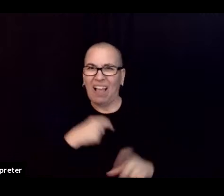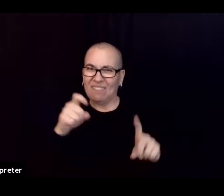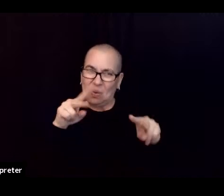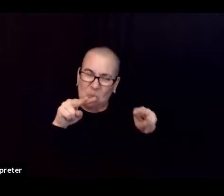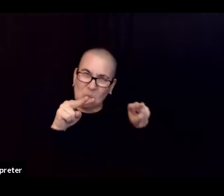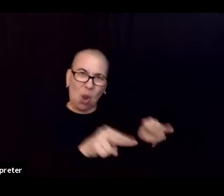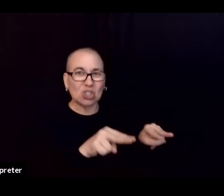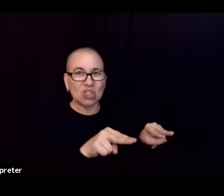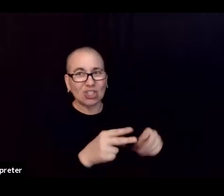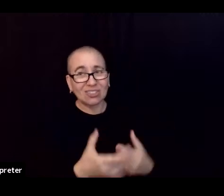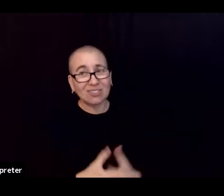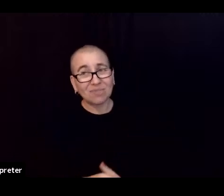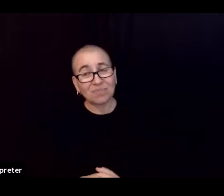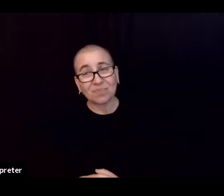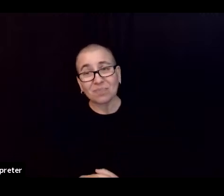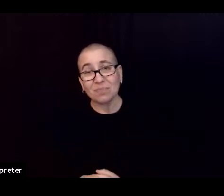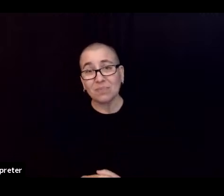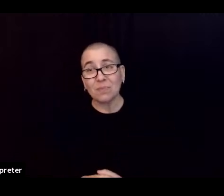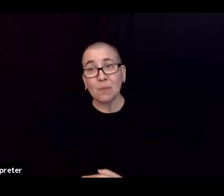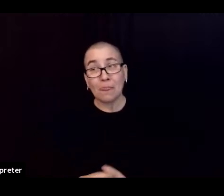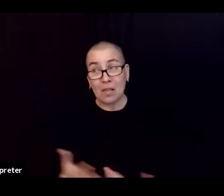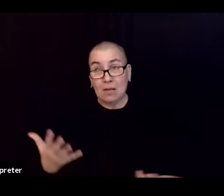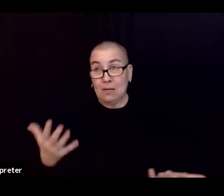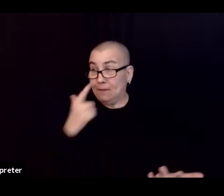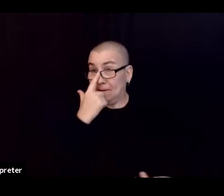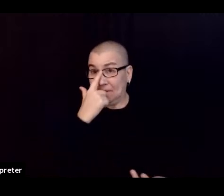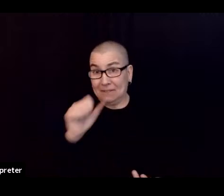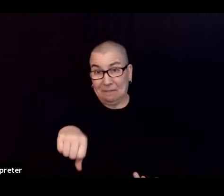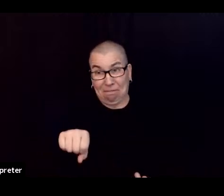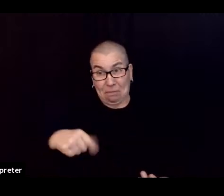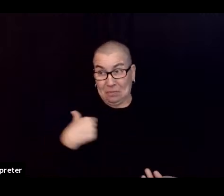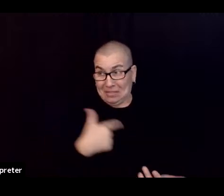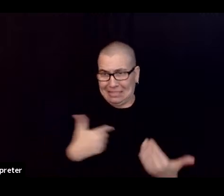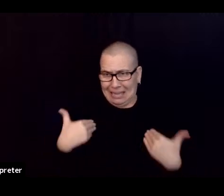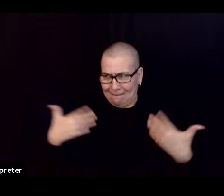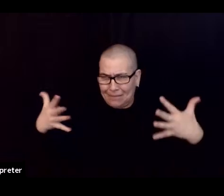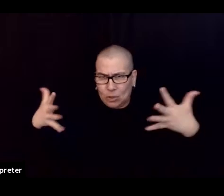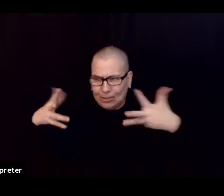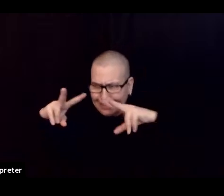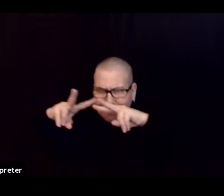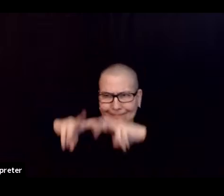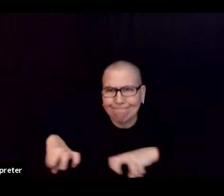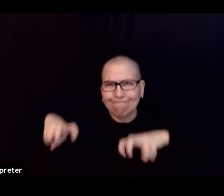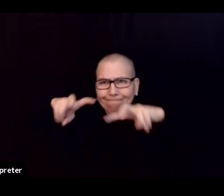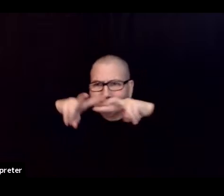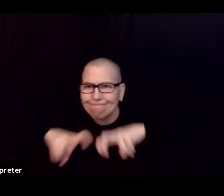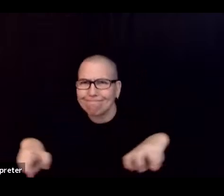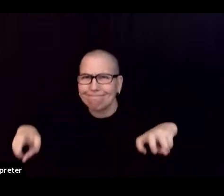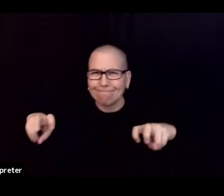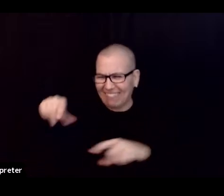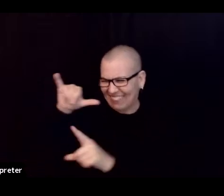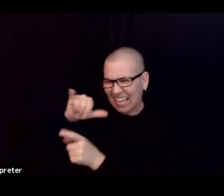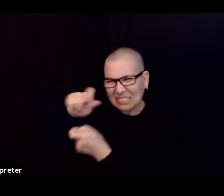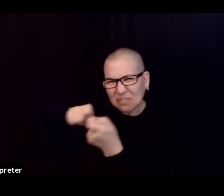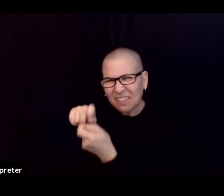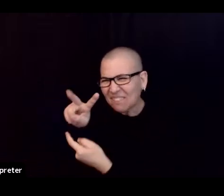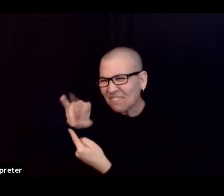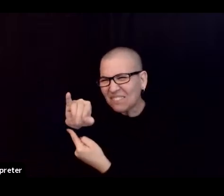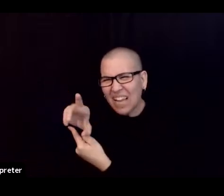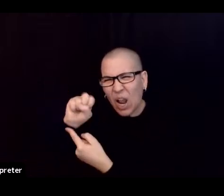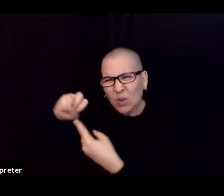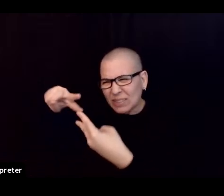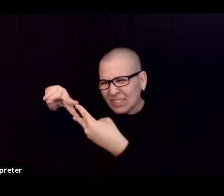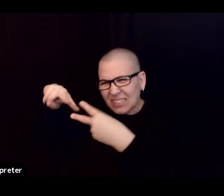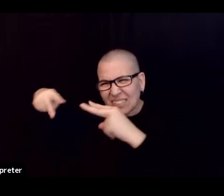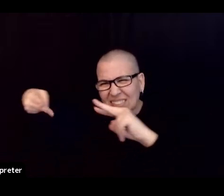epidemiological analysis of the cluster rosters in Carver and believe that we have a